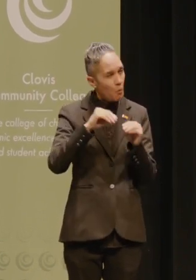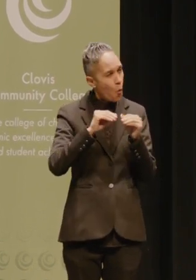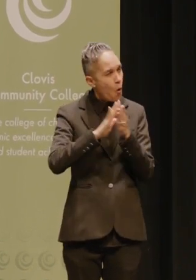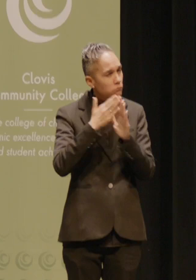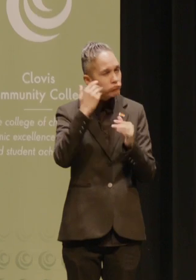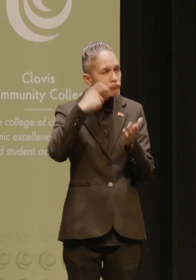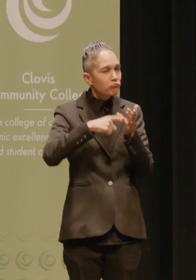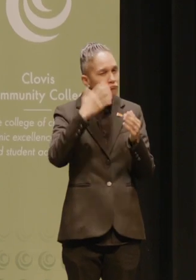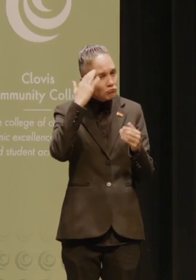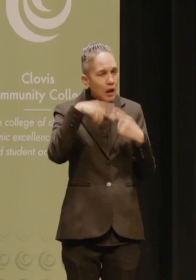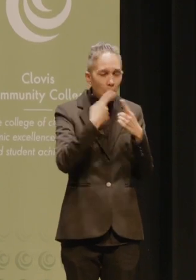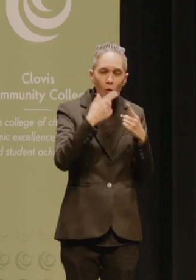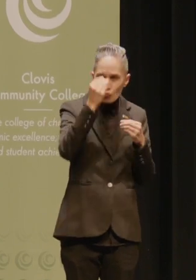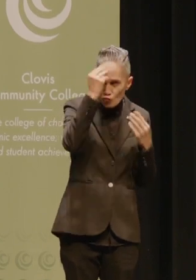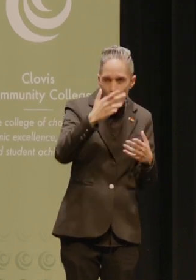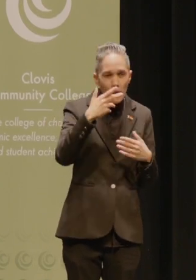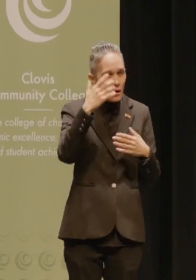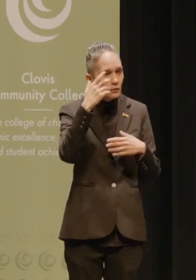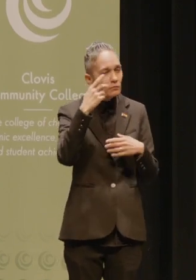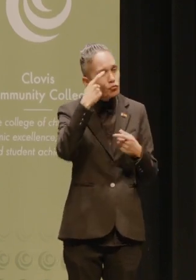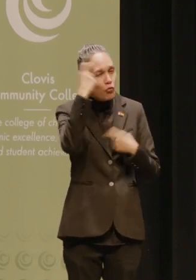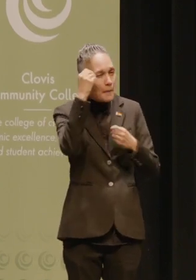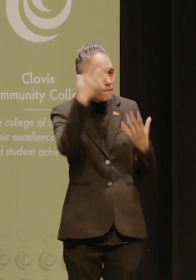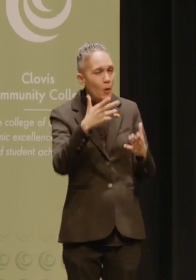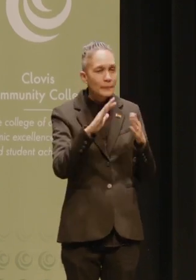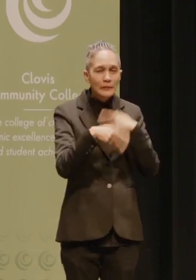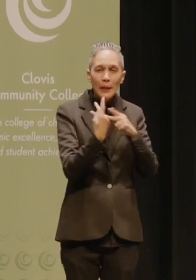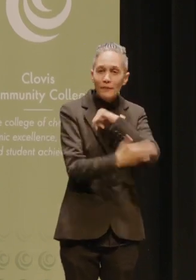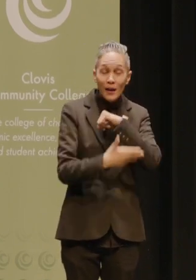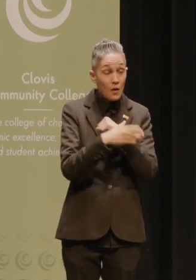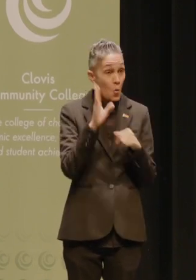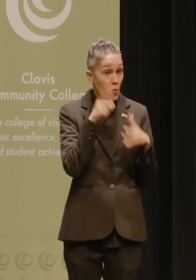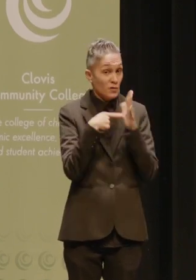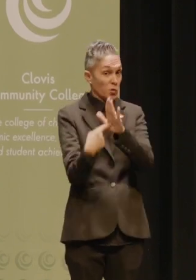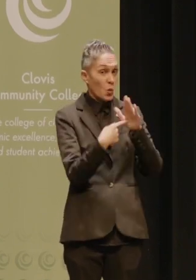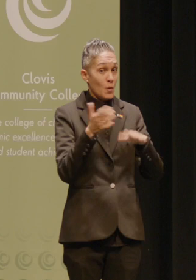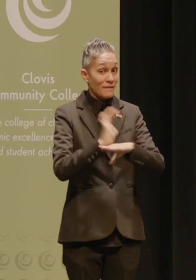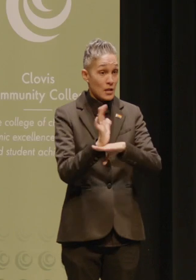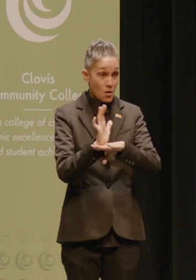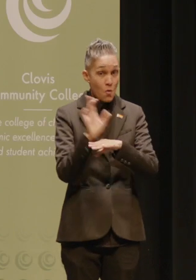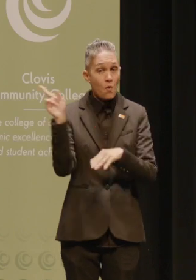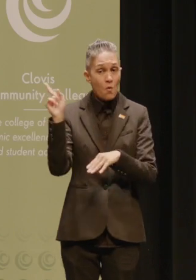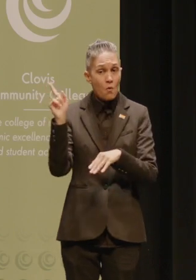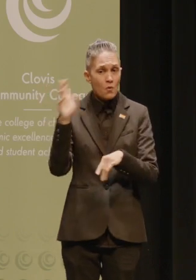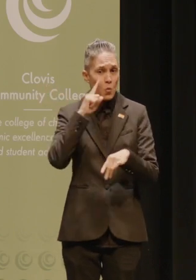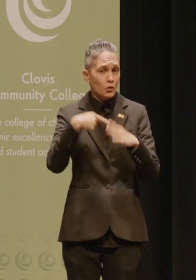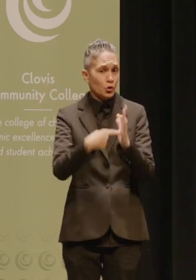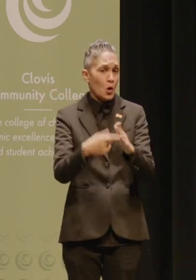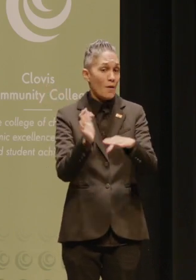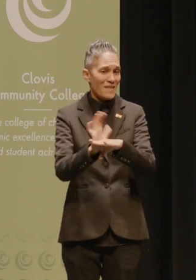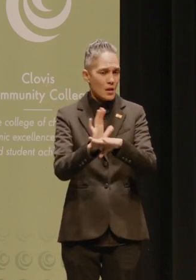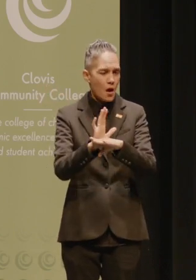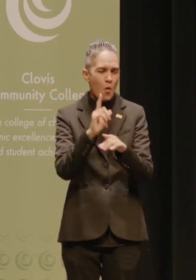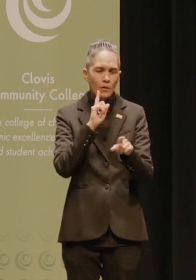trauma-informed, resilience-based county. So we are going to be jumping into a video that's going to highlight one of our